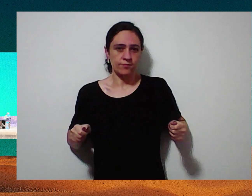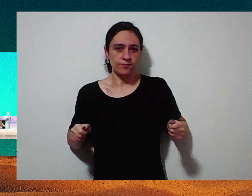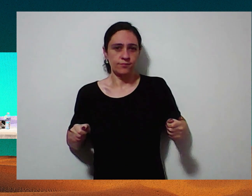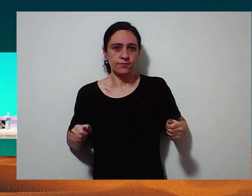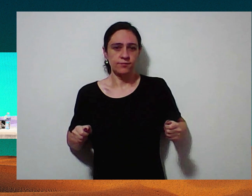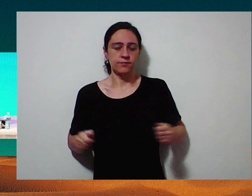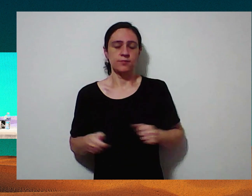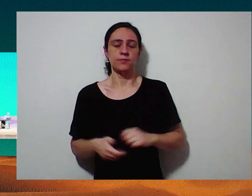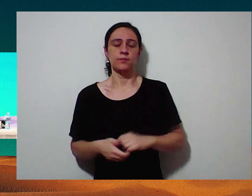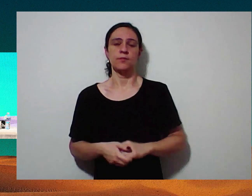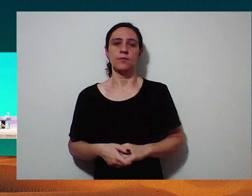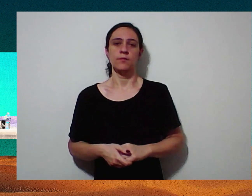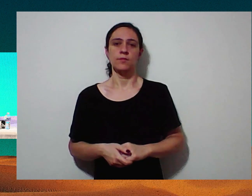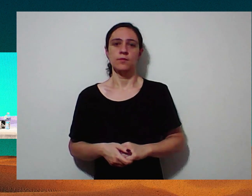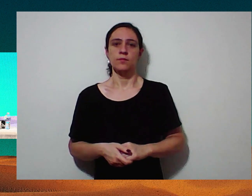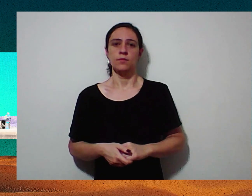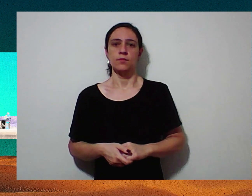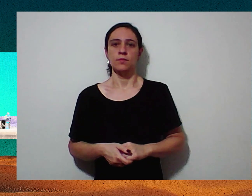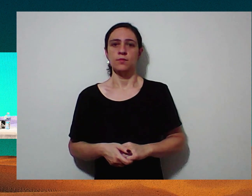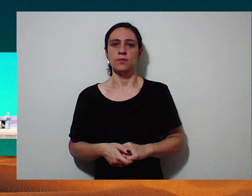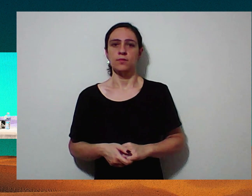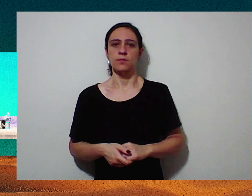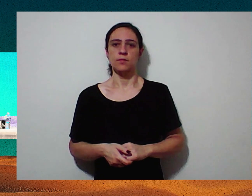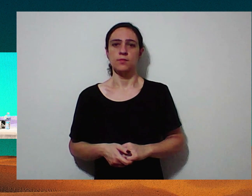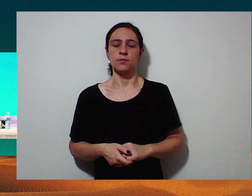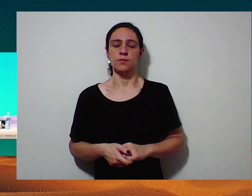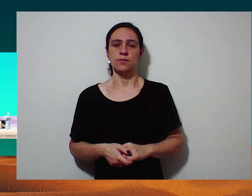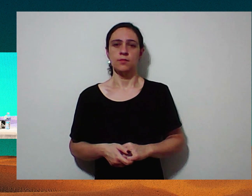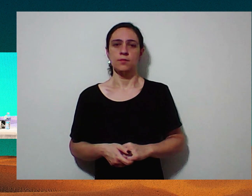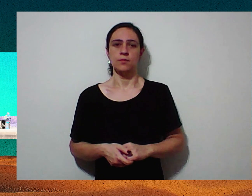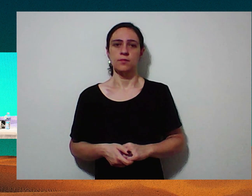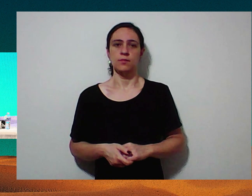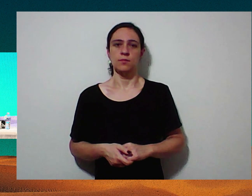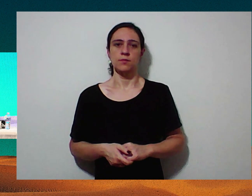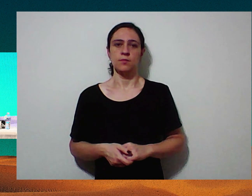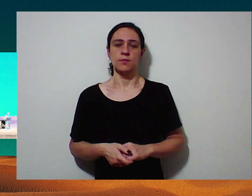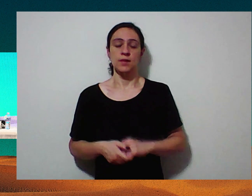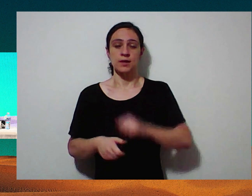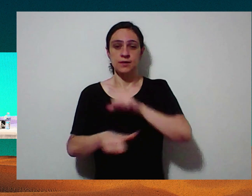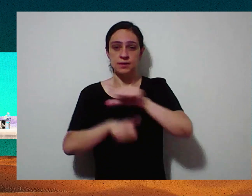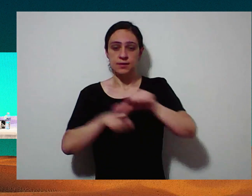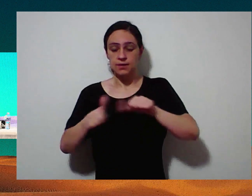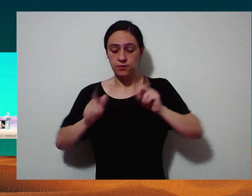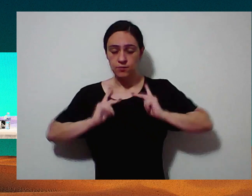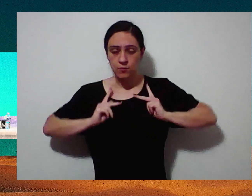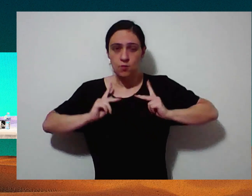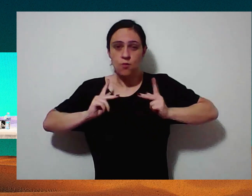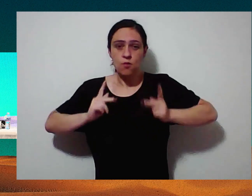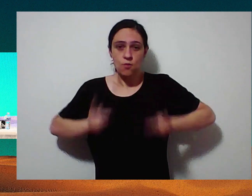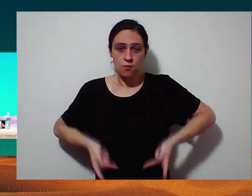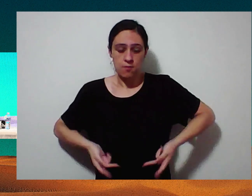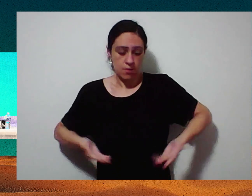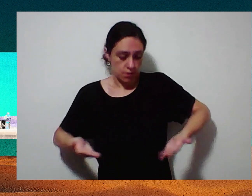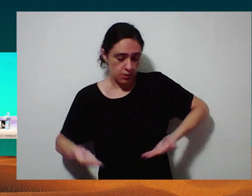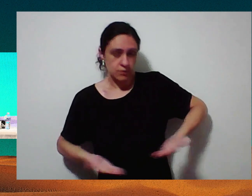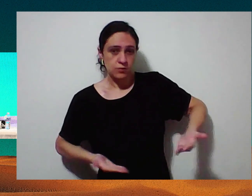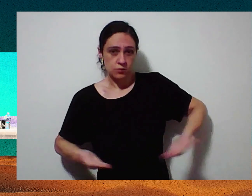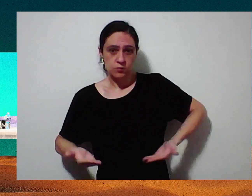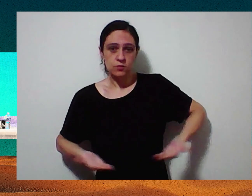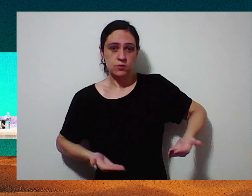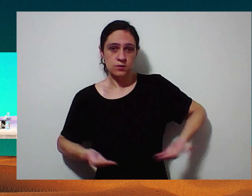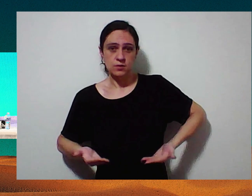reputation, and taking the form of bondservant, assumindo a forma de servo, tornando-se em semelhança de homens